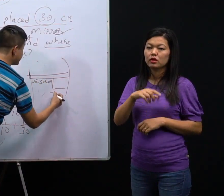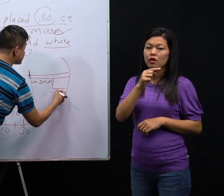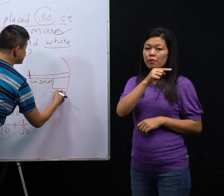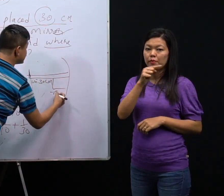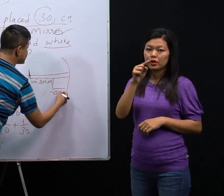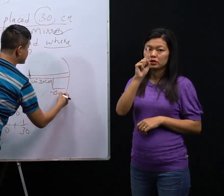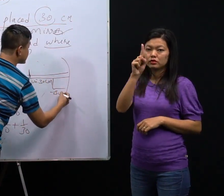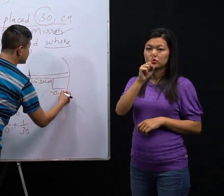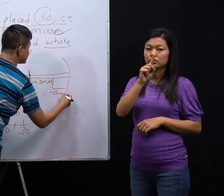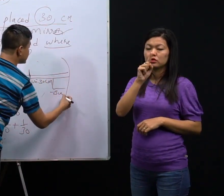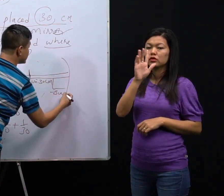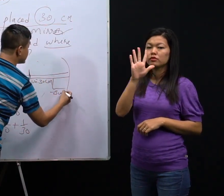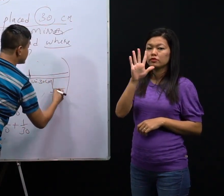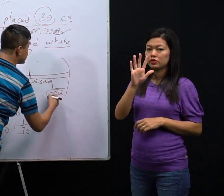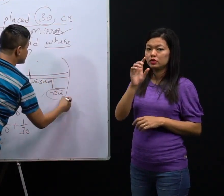minus 15 centimeter.